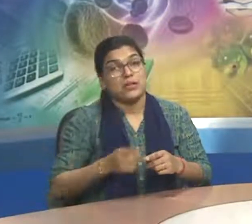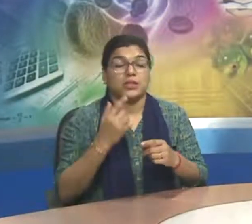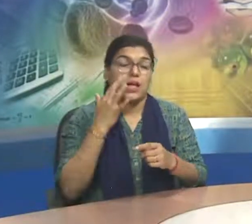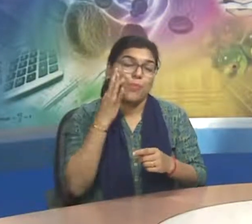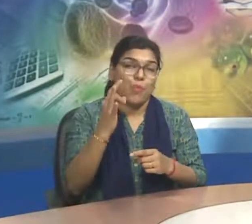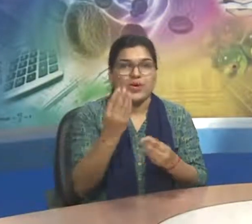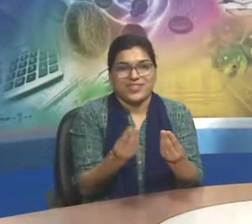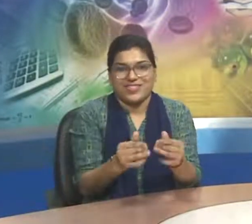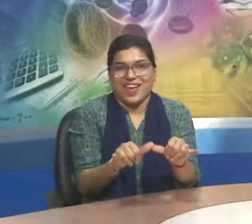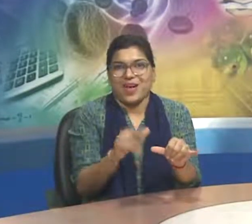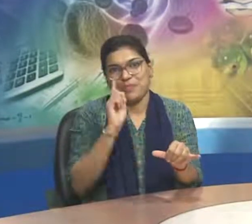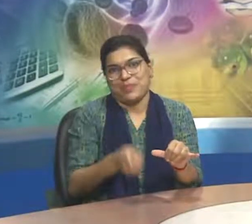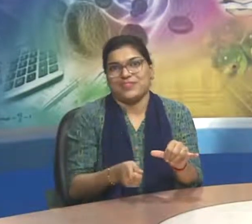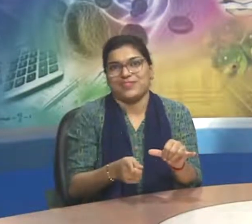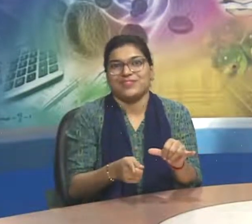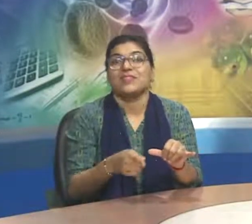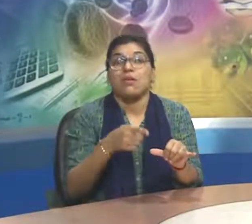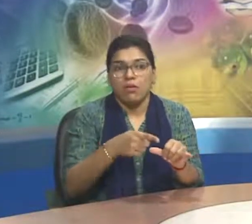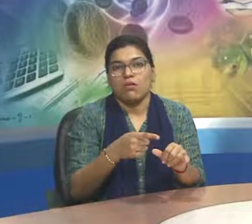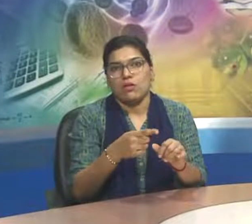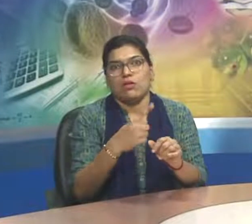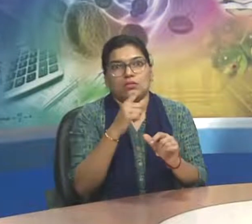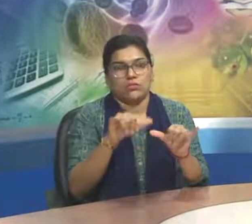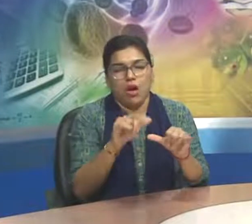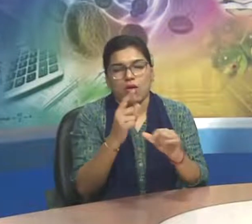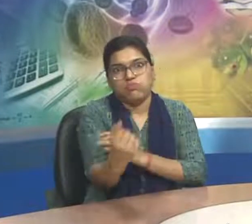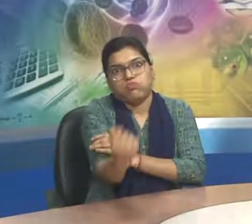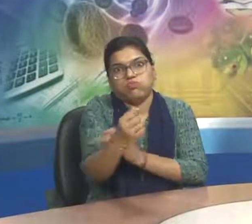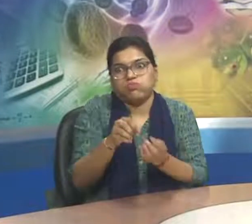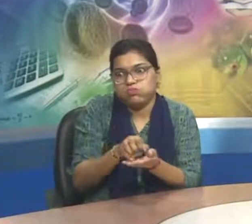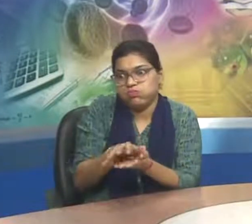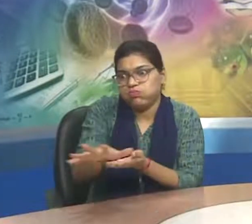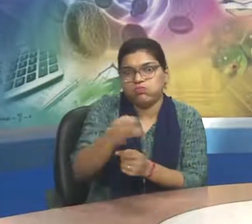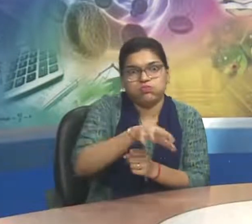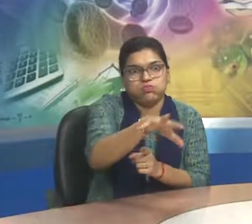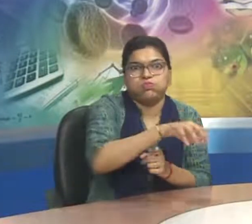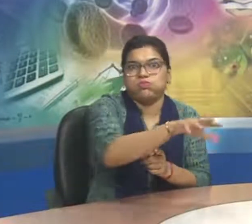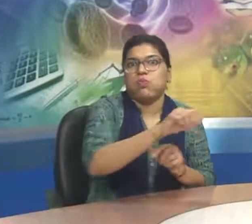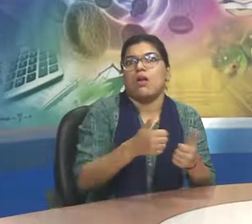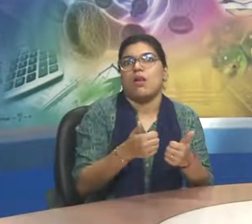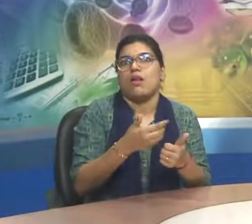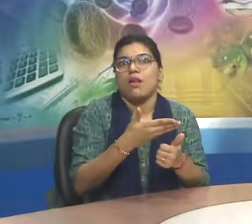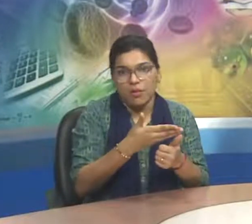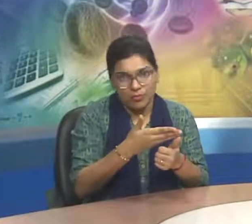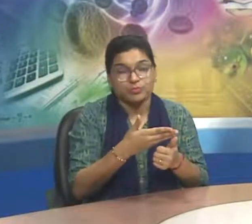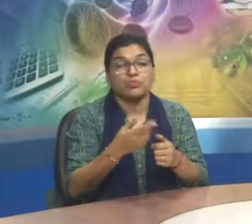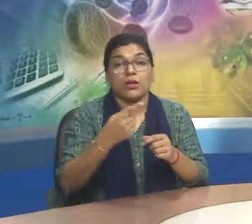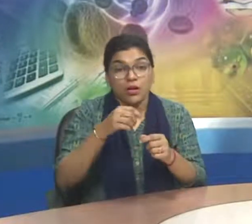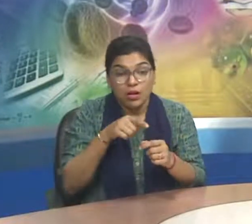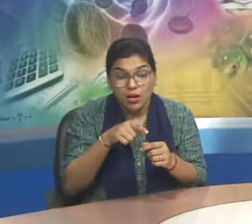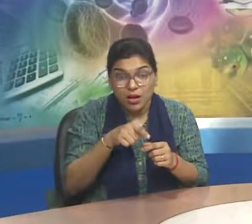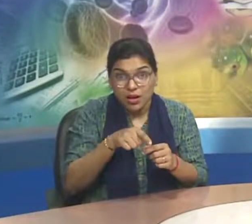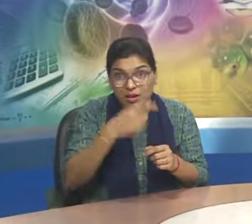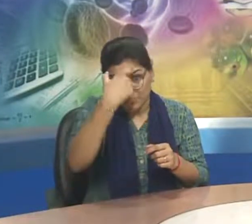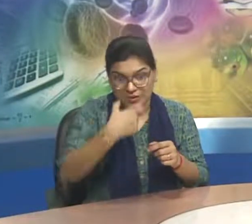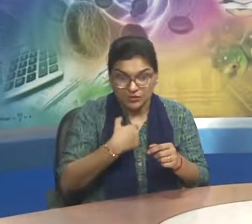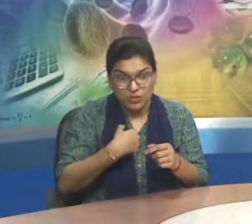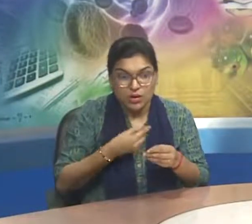purposes. We grow plants, we cultivate crops. So land is a powerful